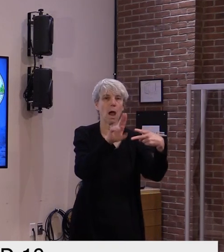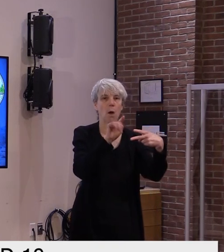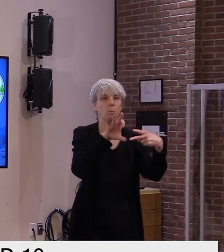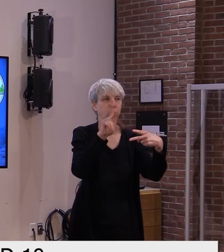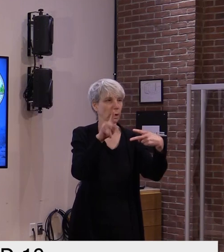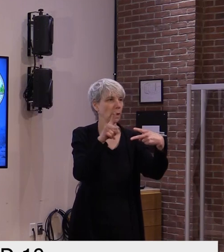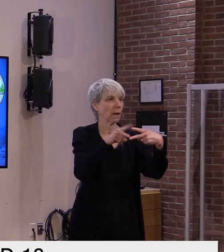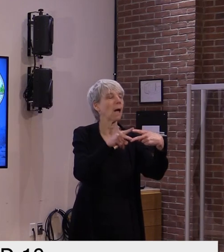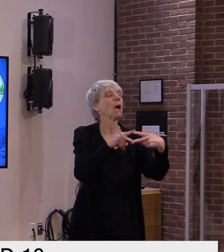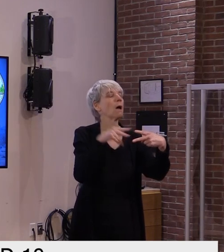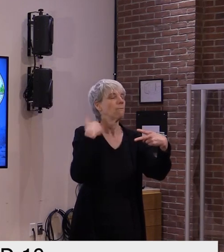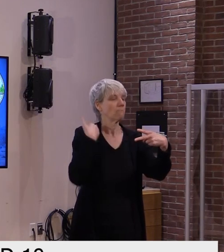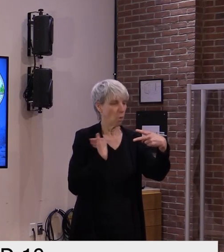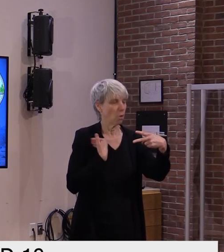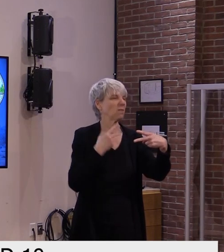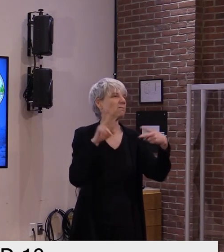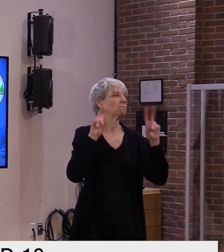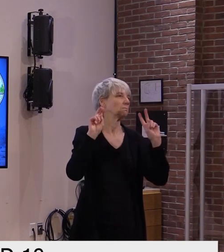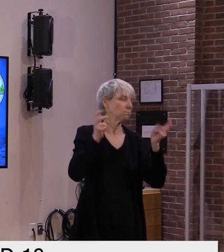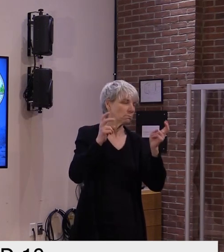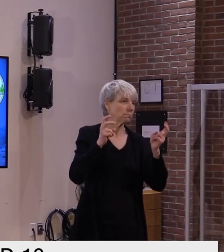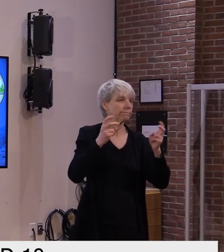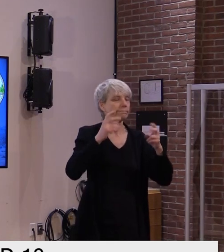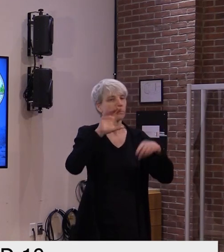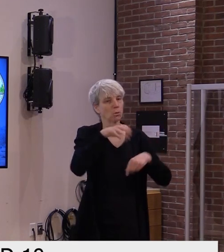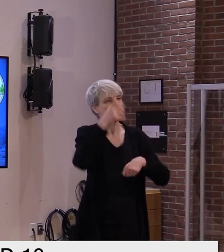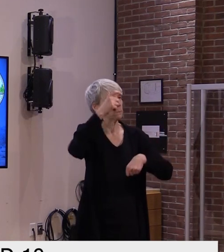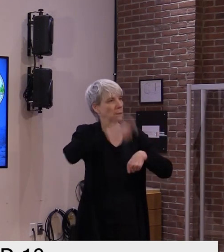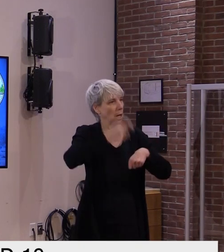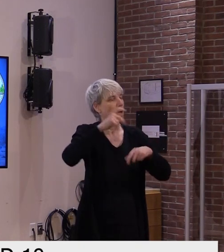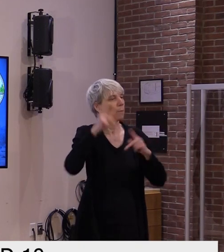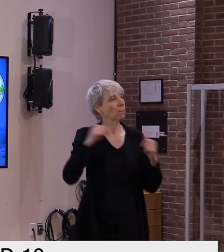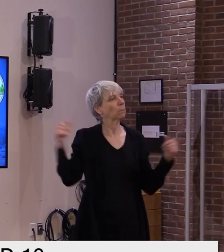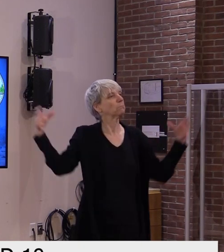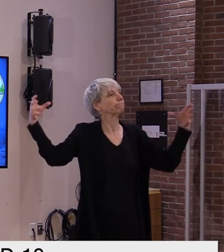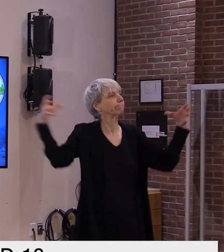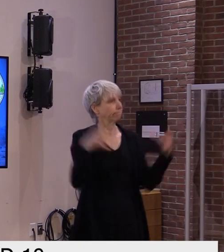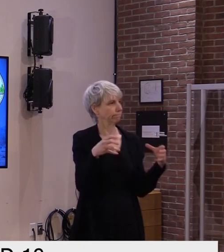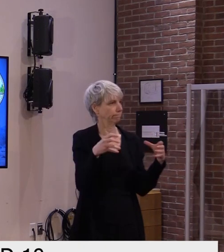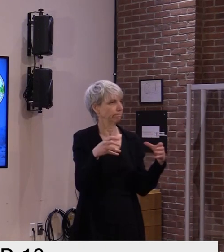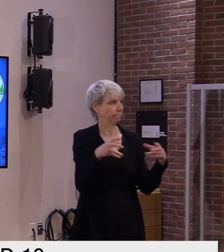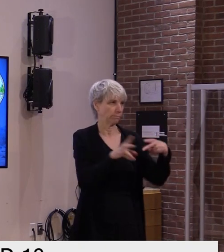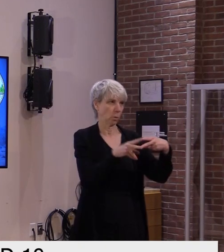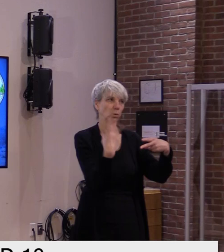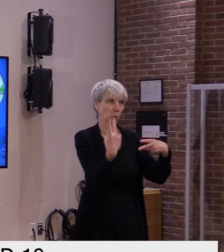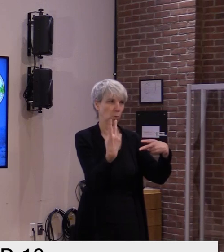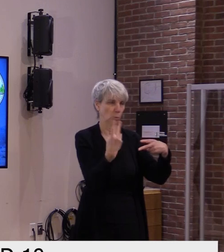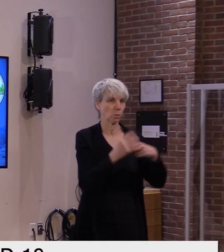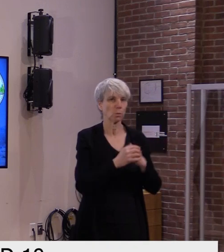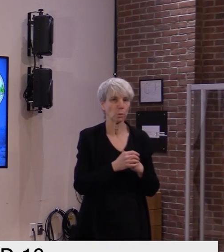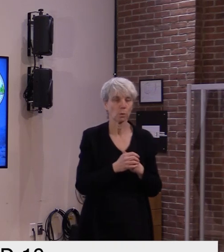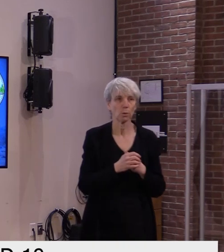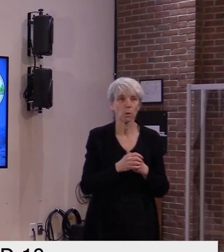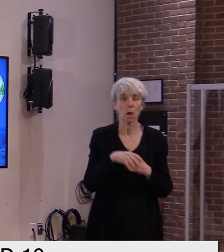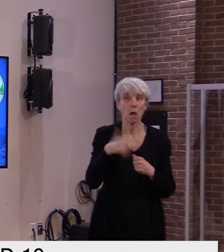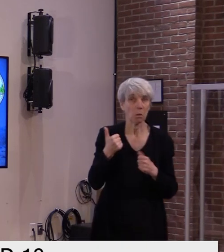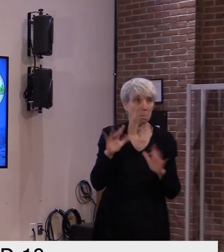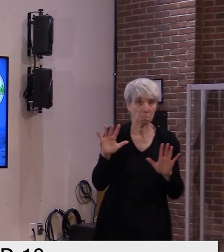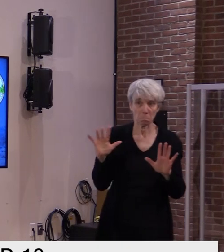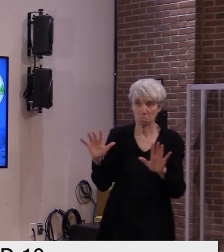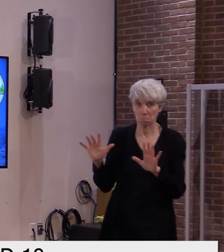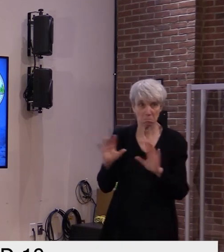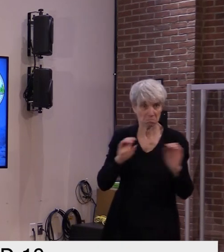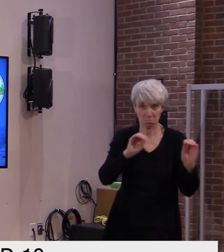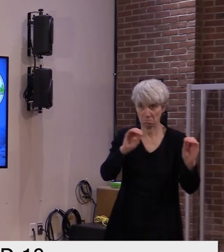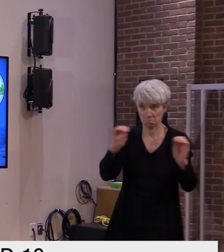say occurred related to people gathering during the holiday period, but we don't have abundant